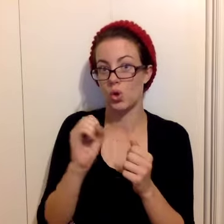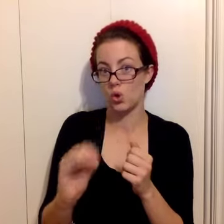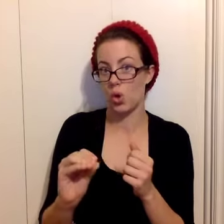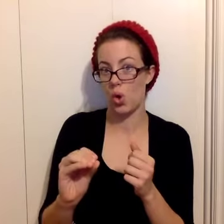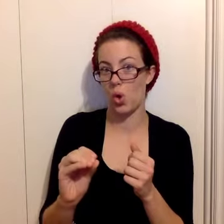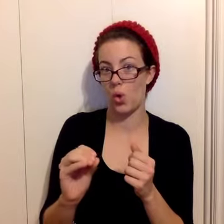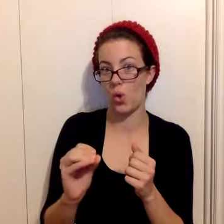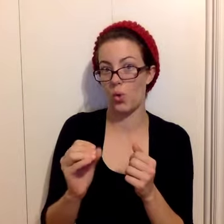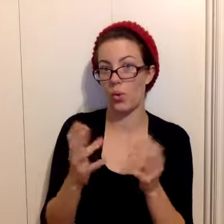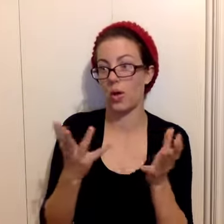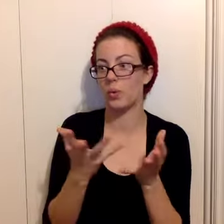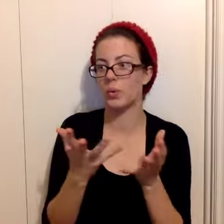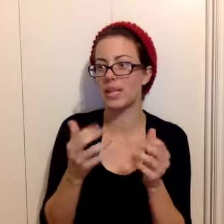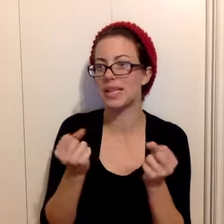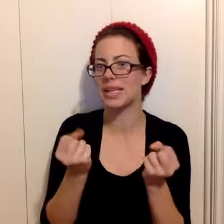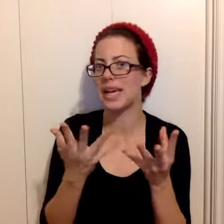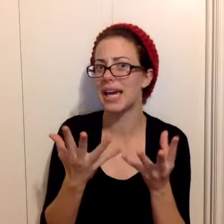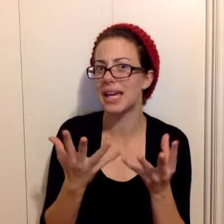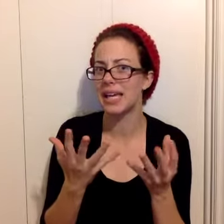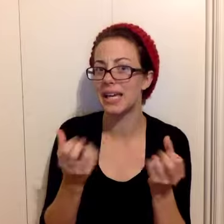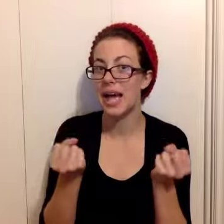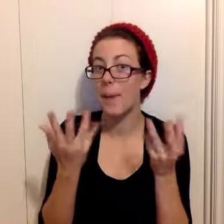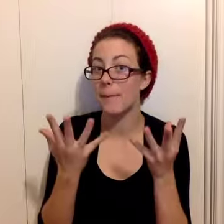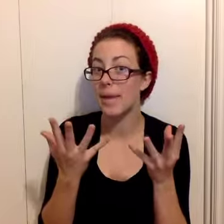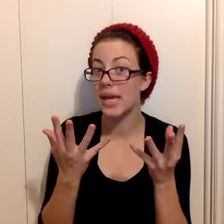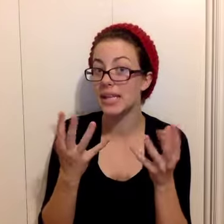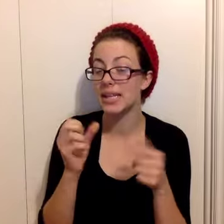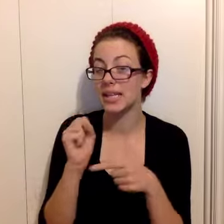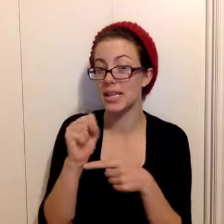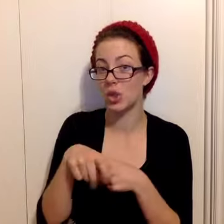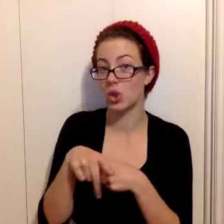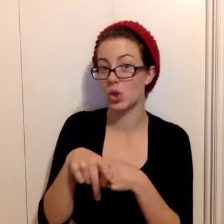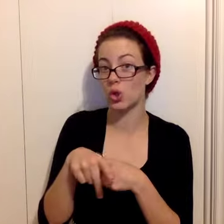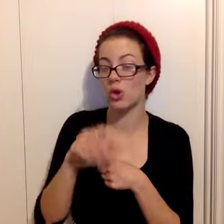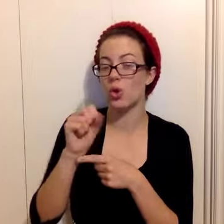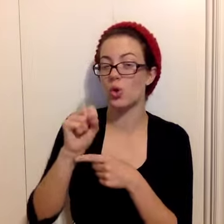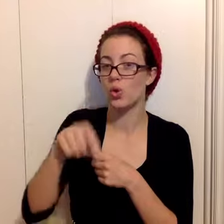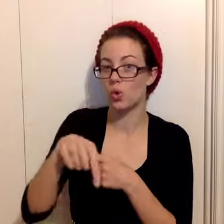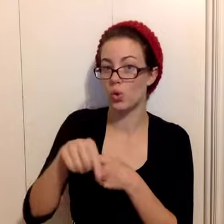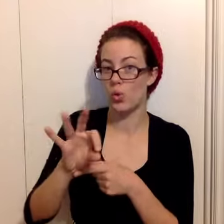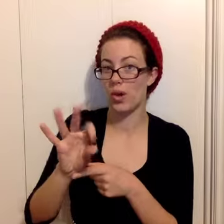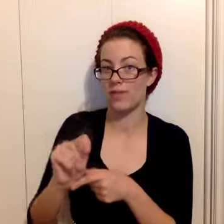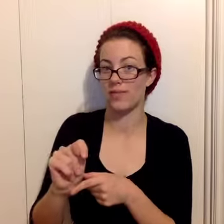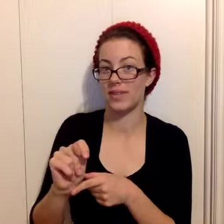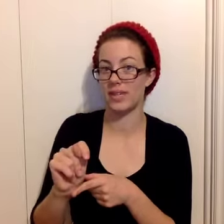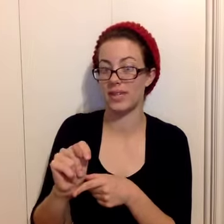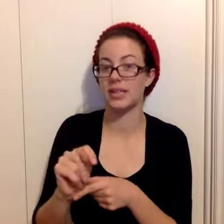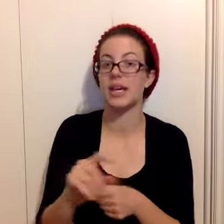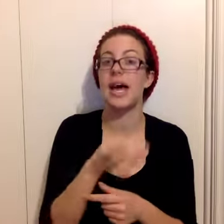That's right. 10 times 8 equals 80 square